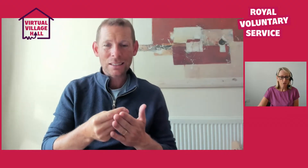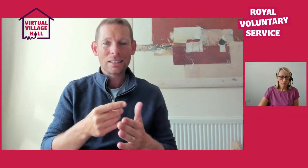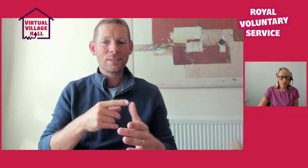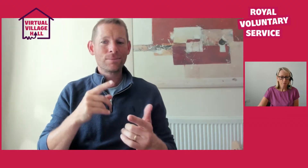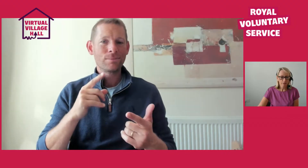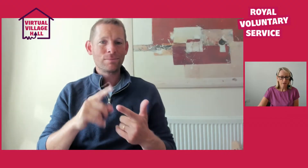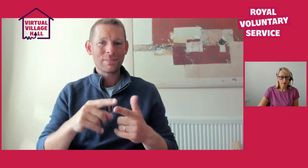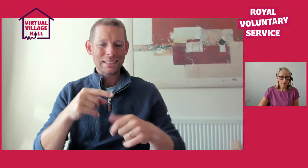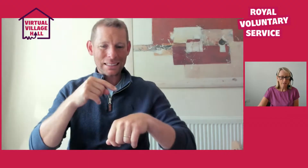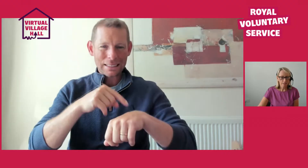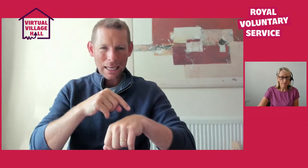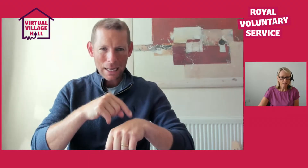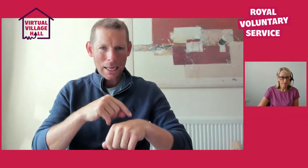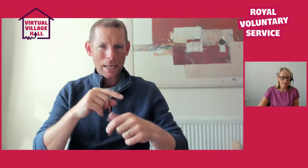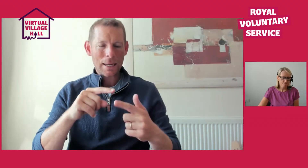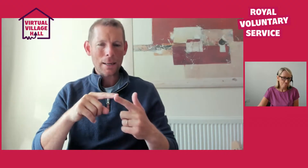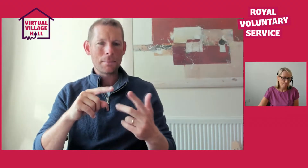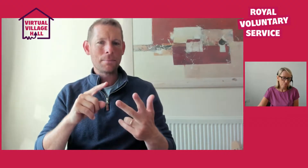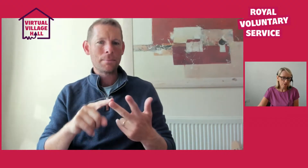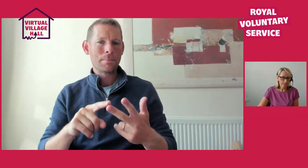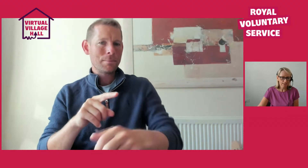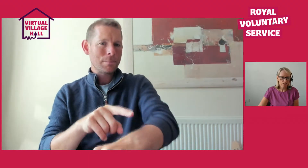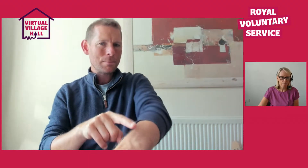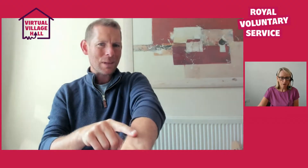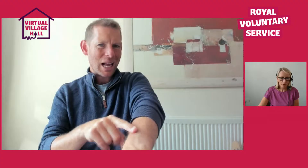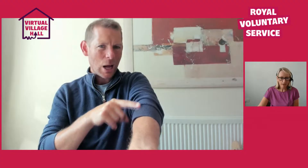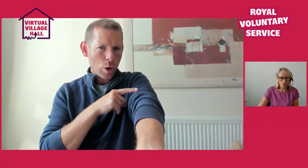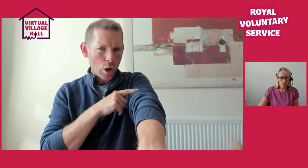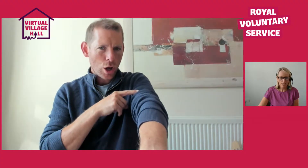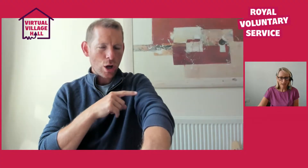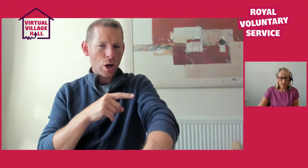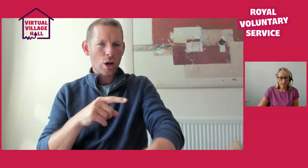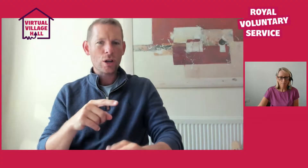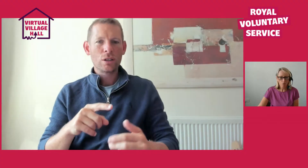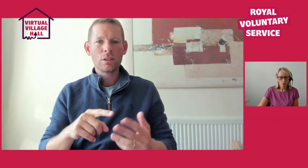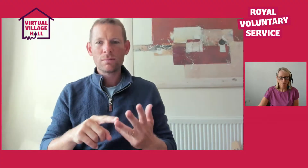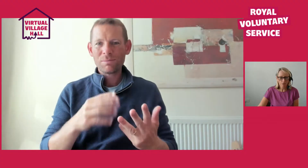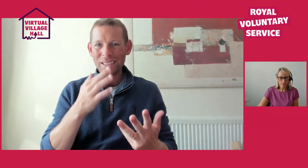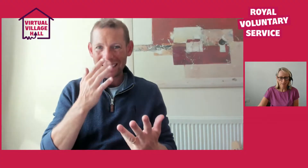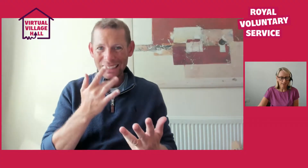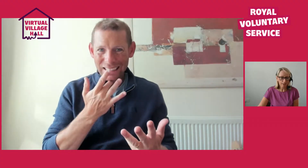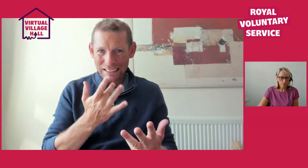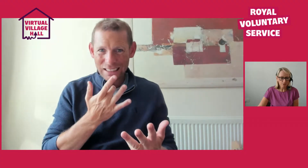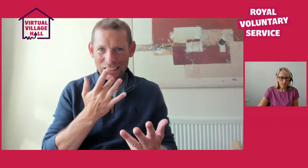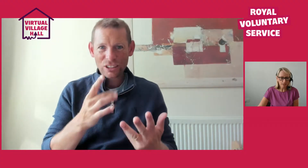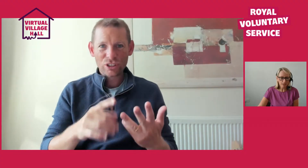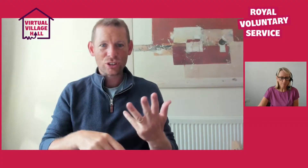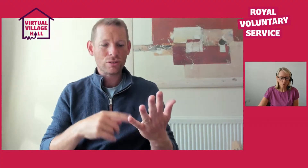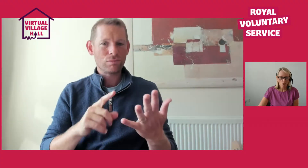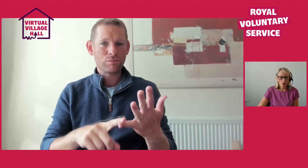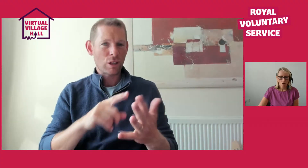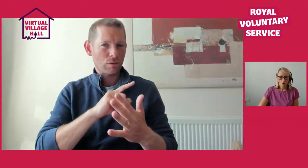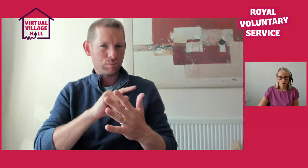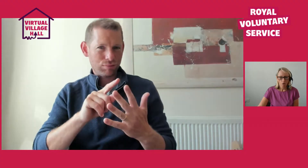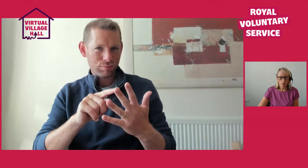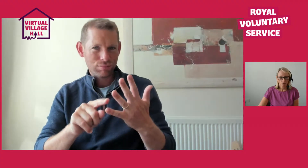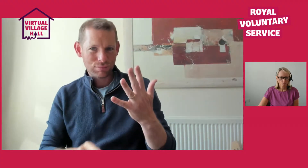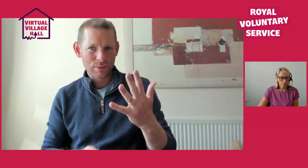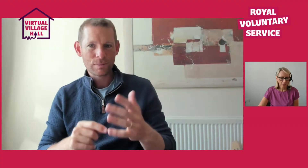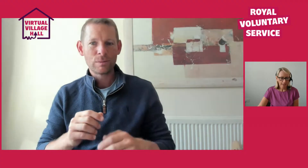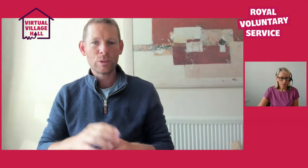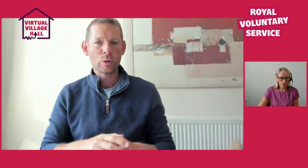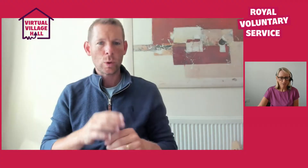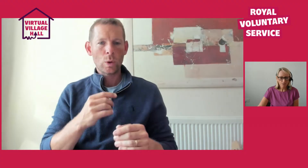are useful because it's relating to money or time or length of time